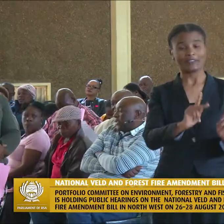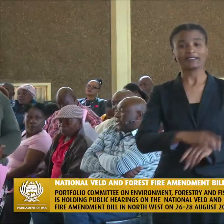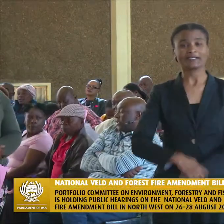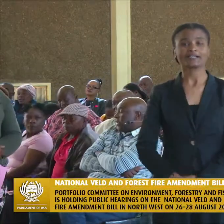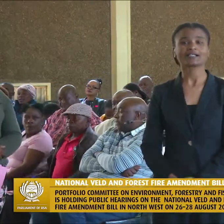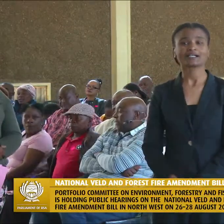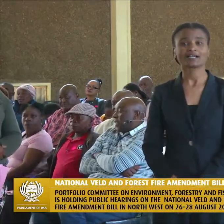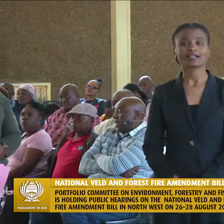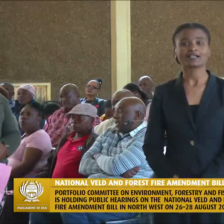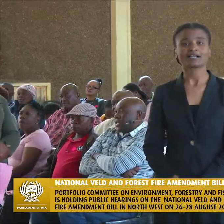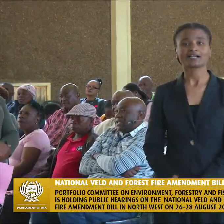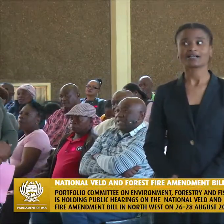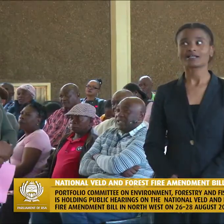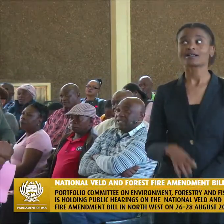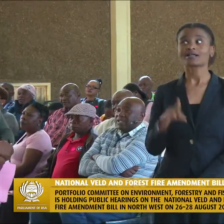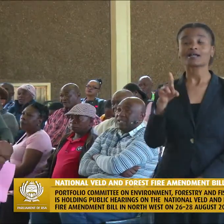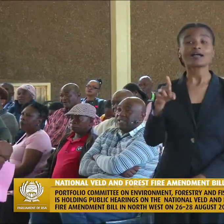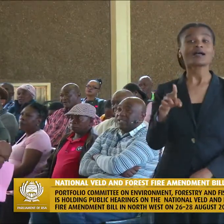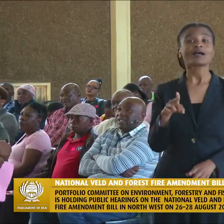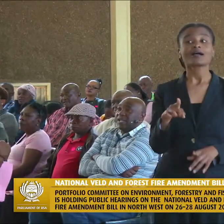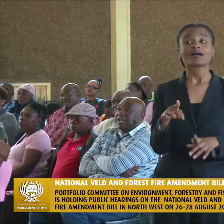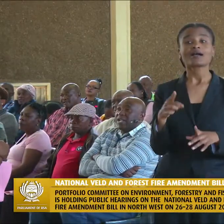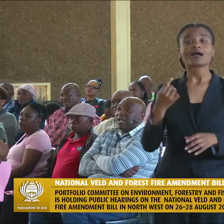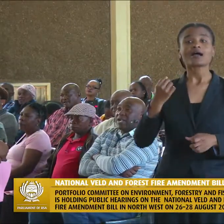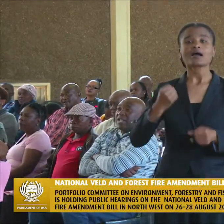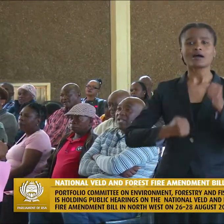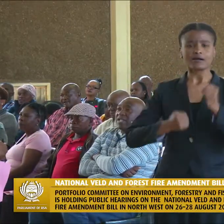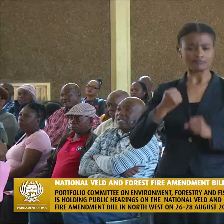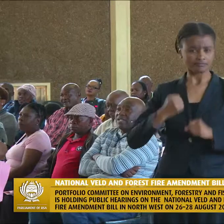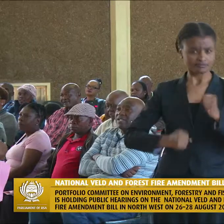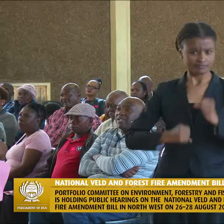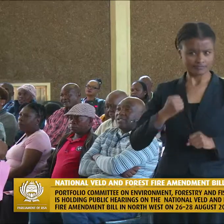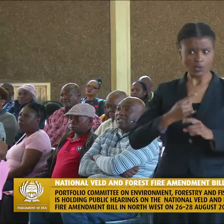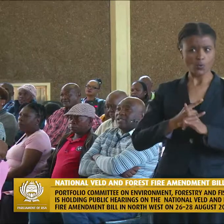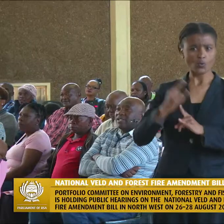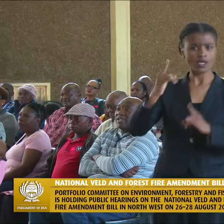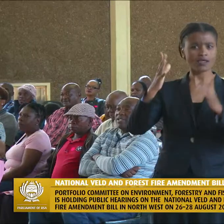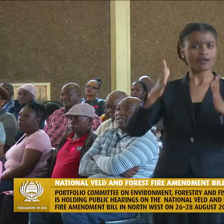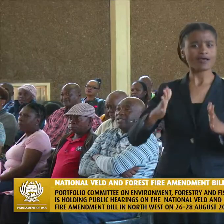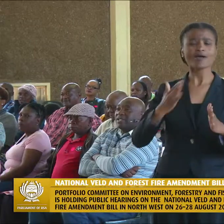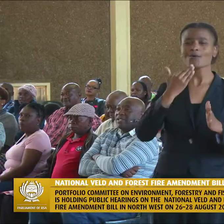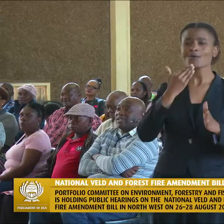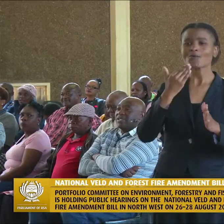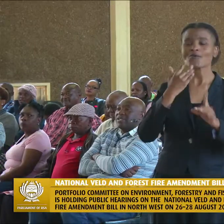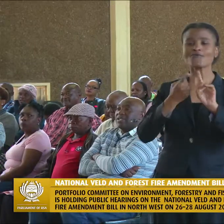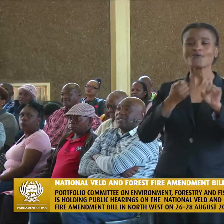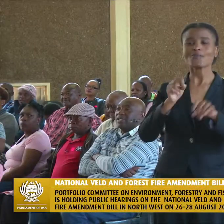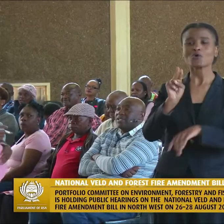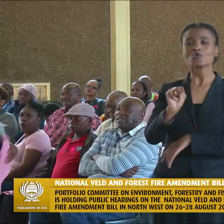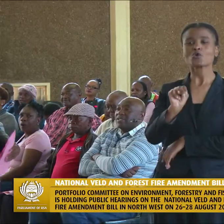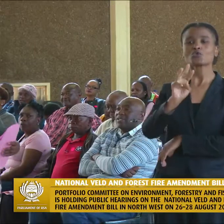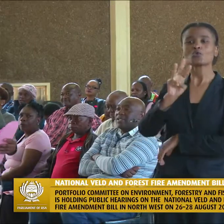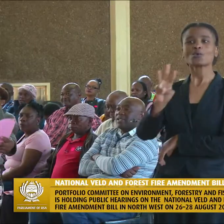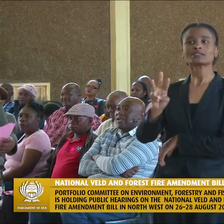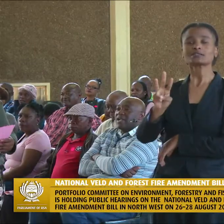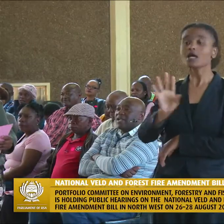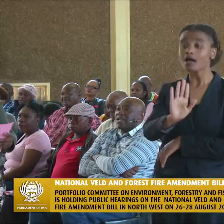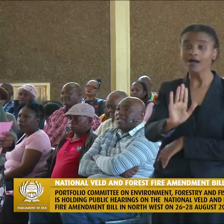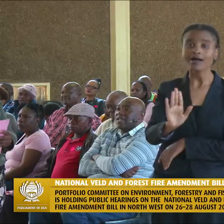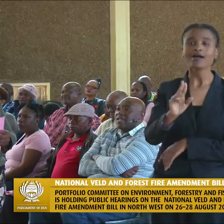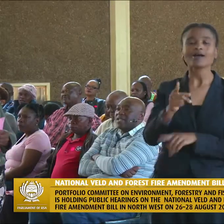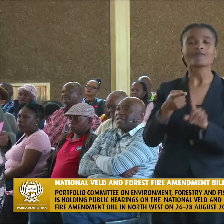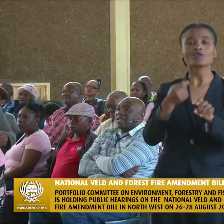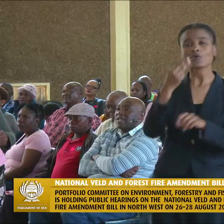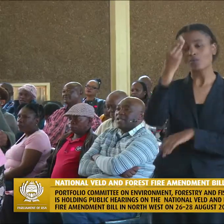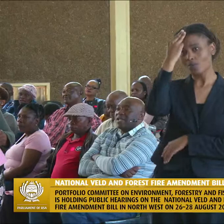the winner of comrade's marathon is from the northwest his name is from mafikeng his name